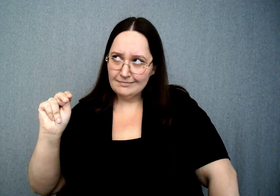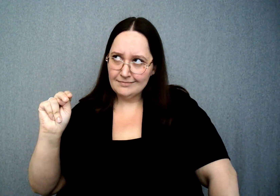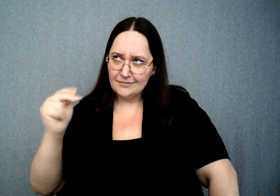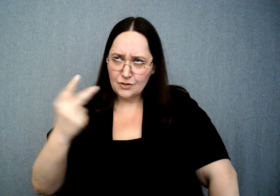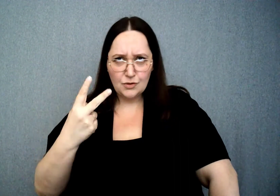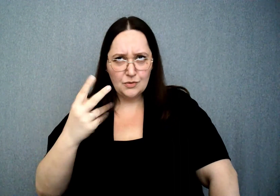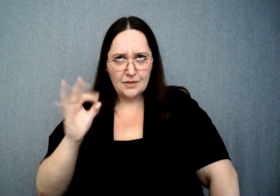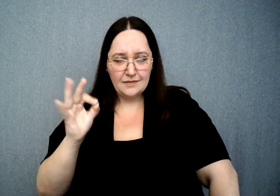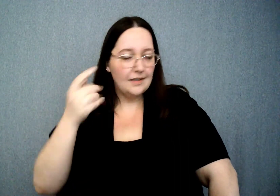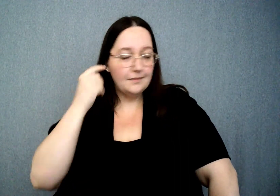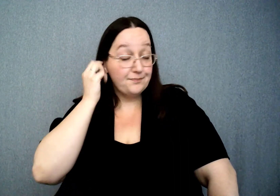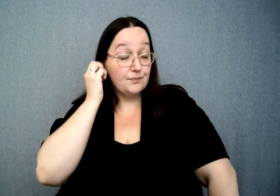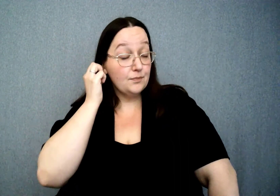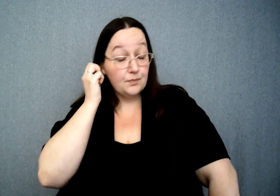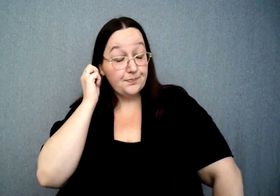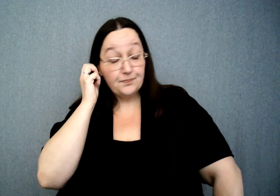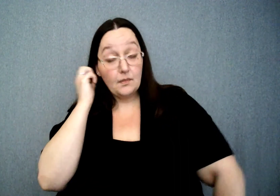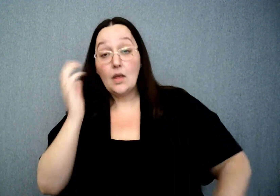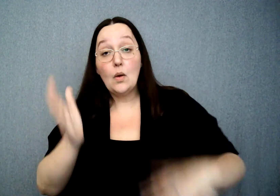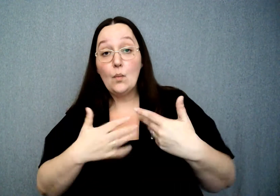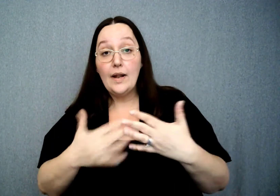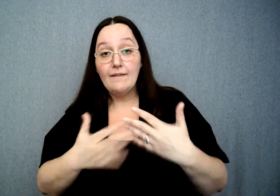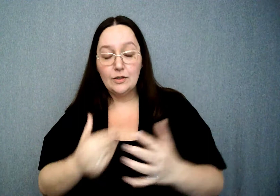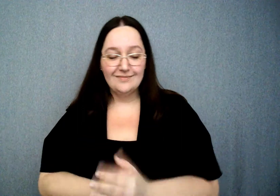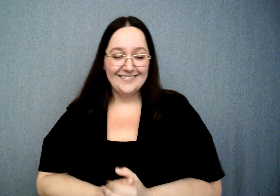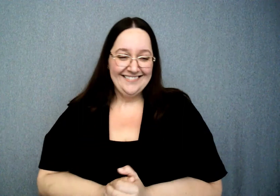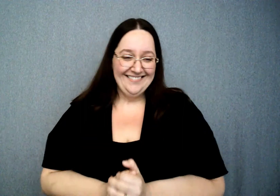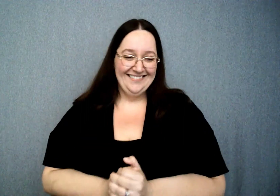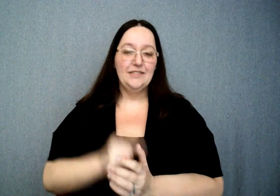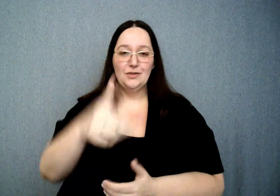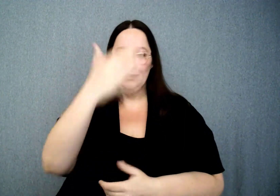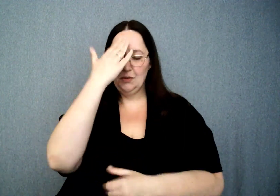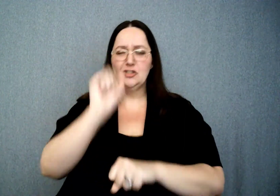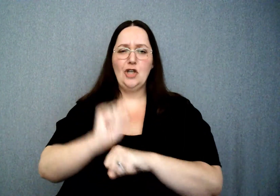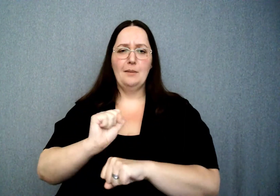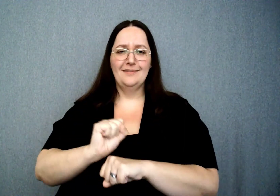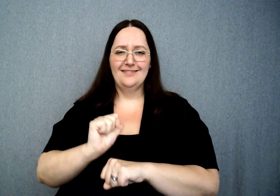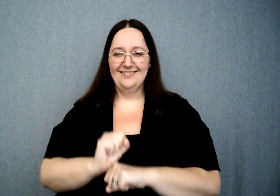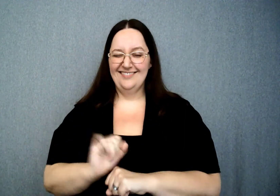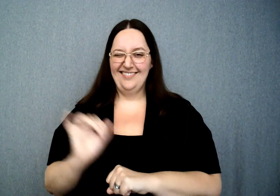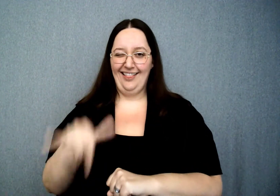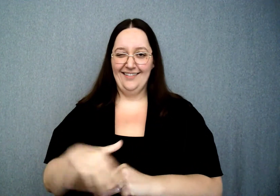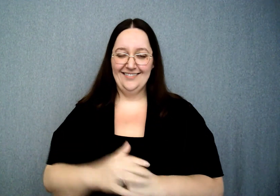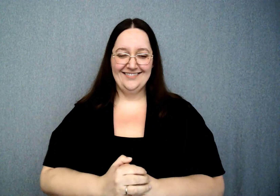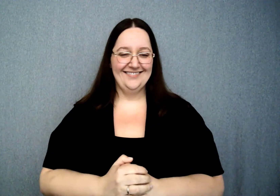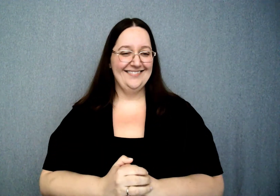profession. Two F's? I don't know. Anyway, jobs, work, that.